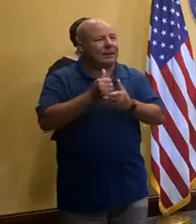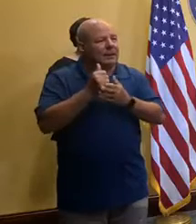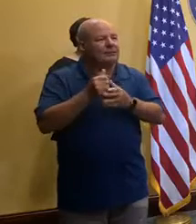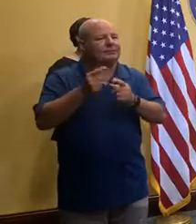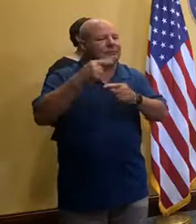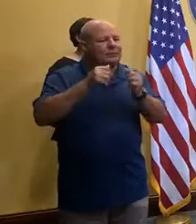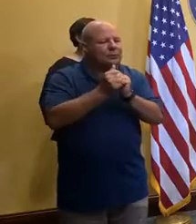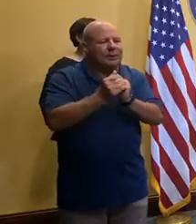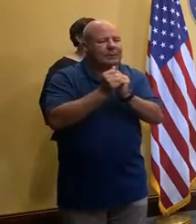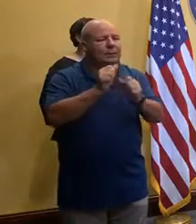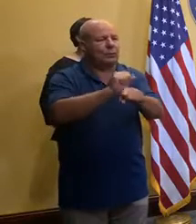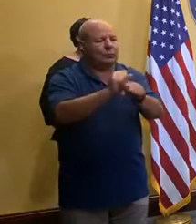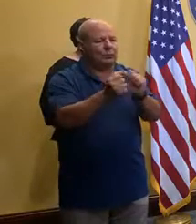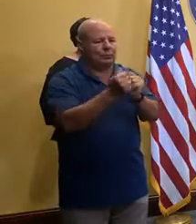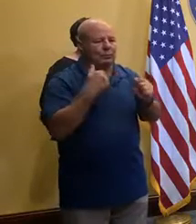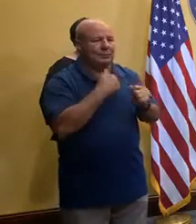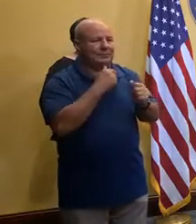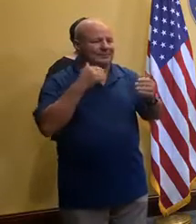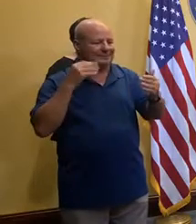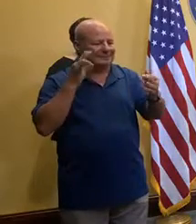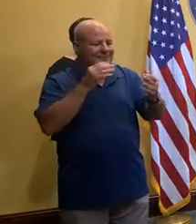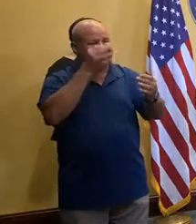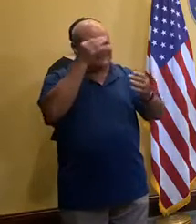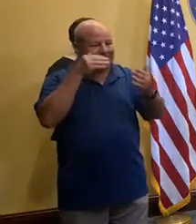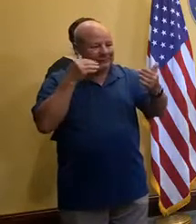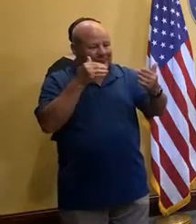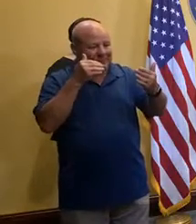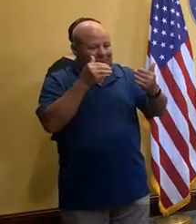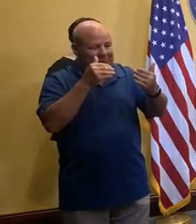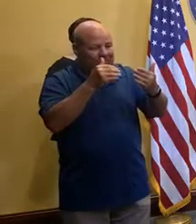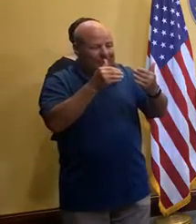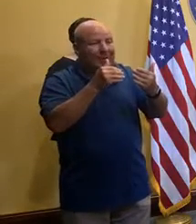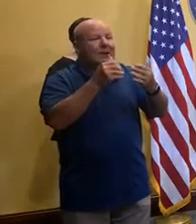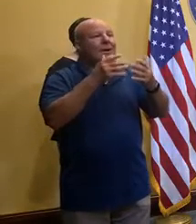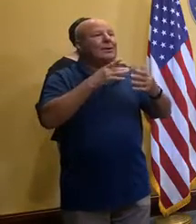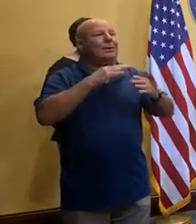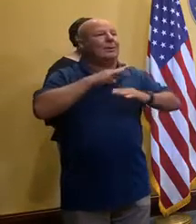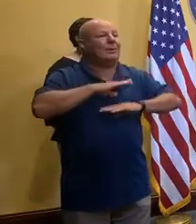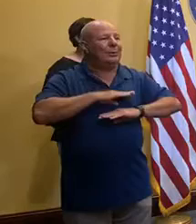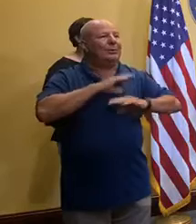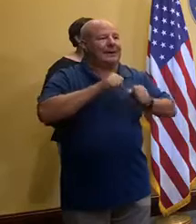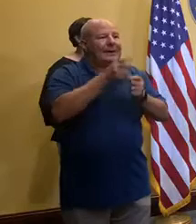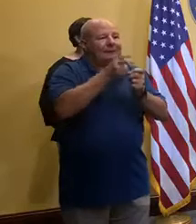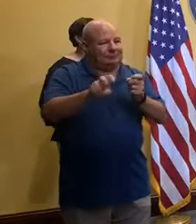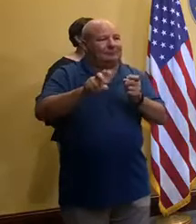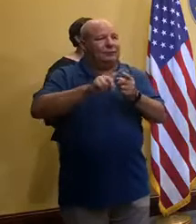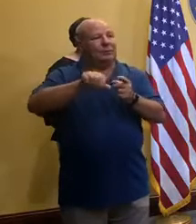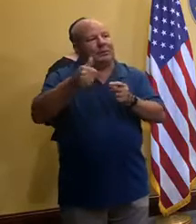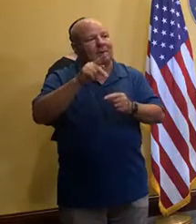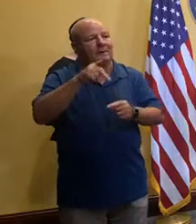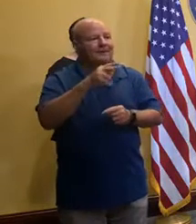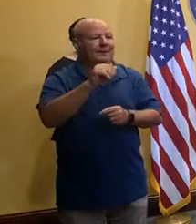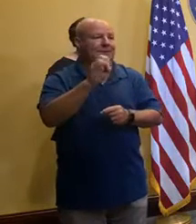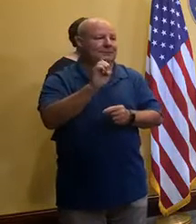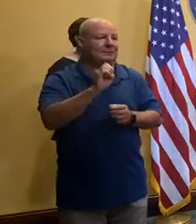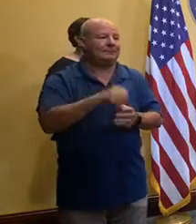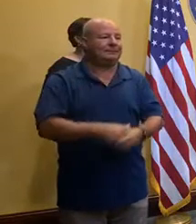work with us as we move closer to a point where we can transition to another phase.